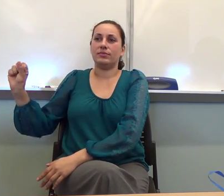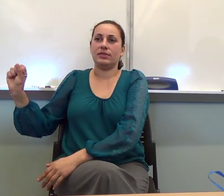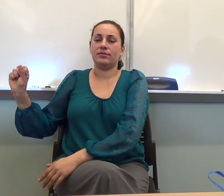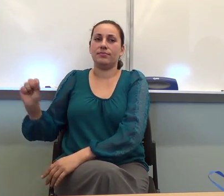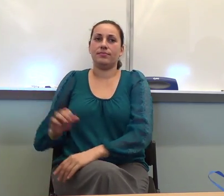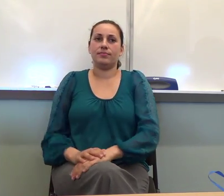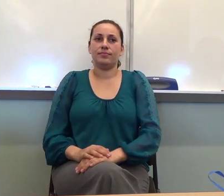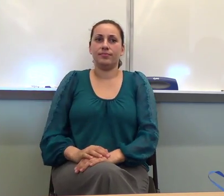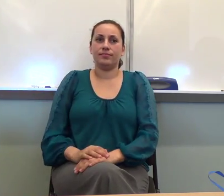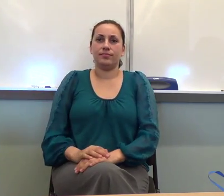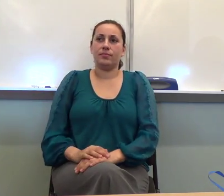So that was their way of doing it.